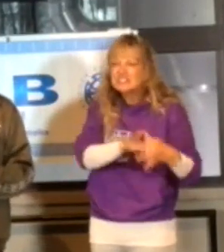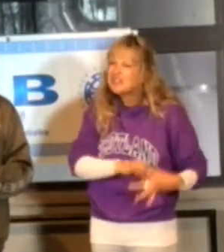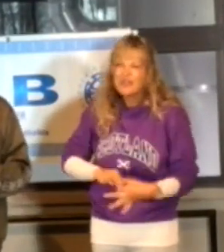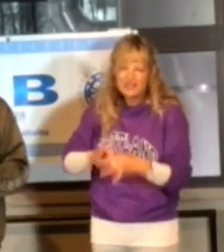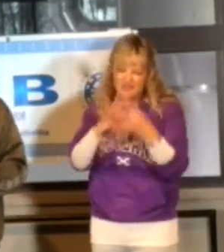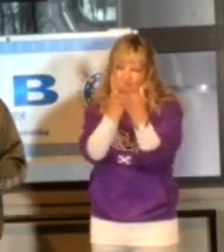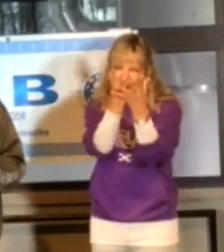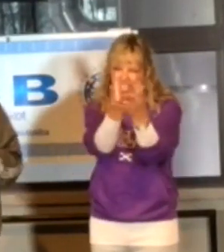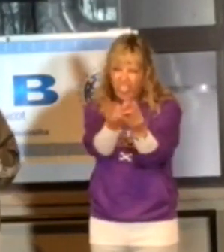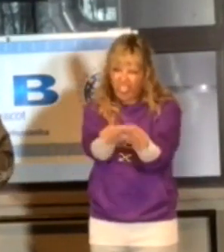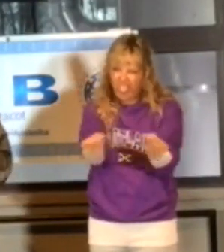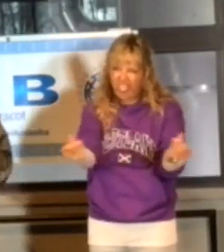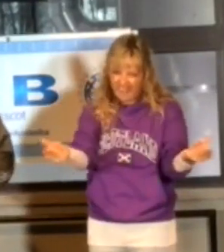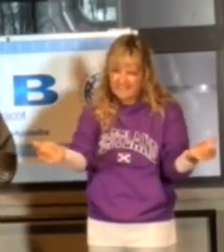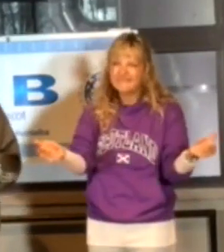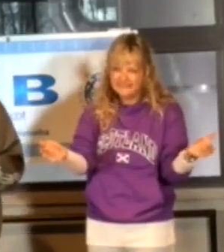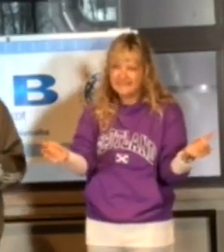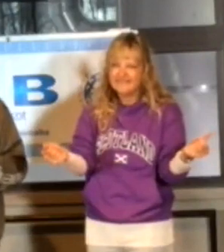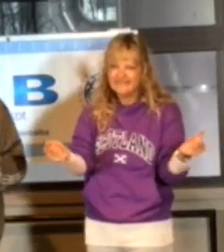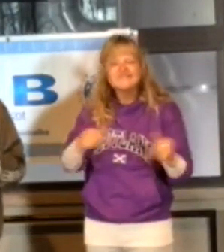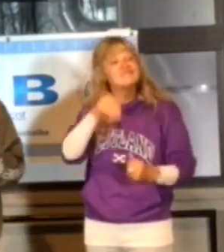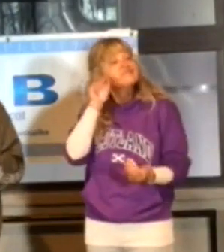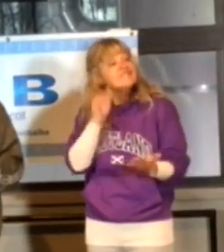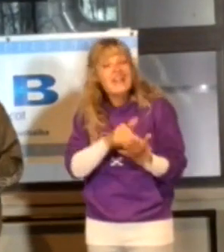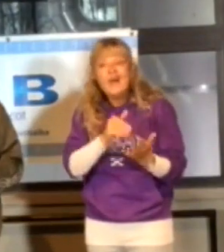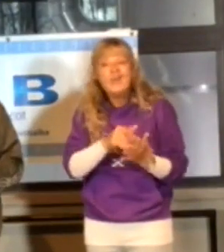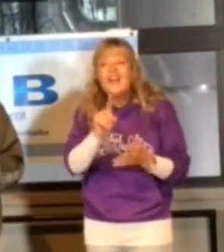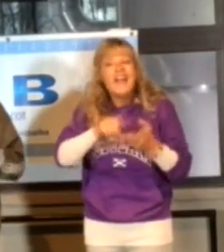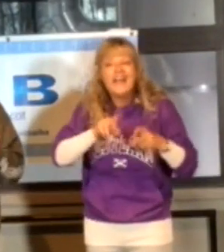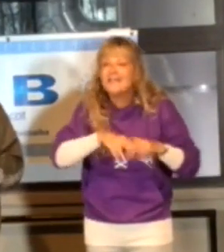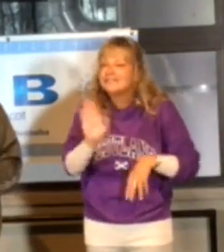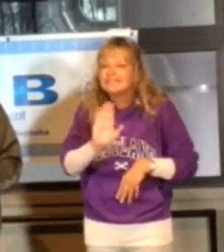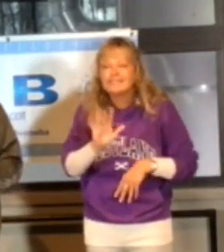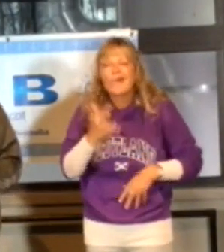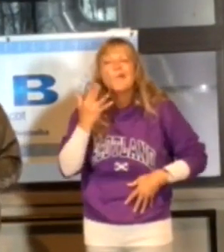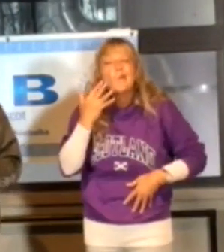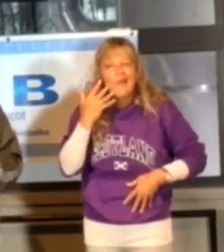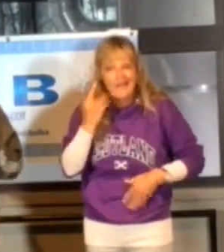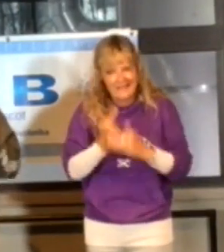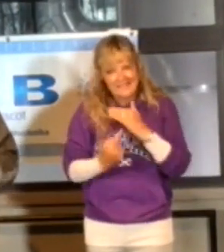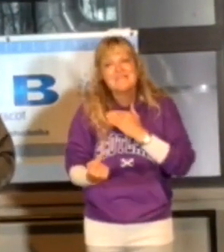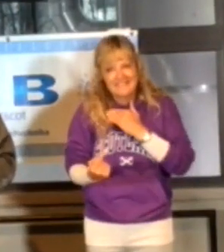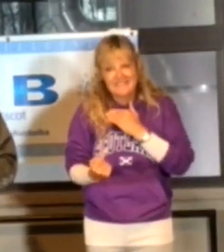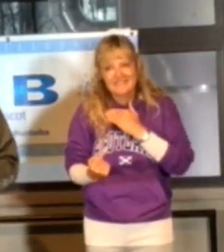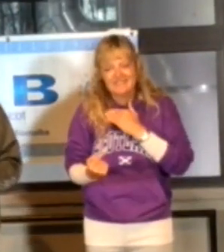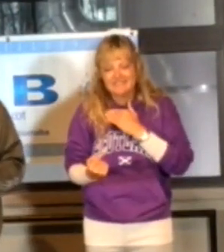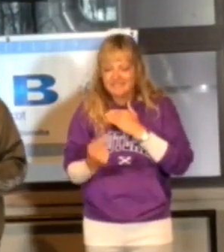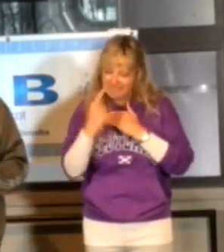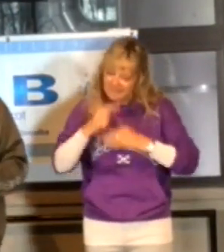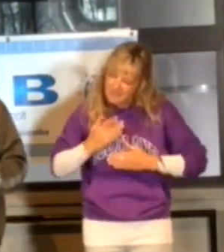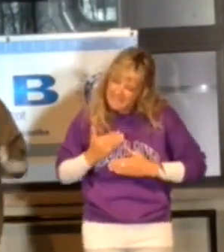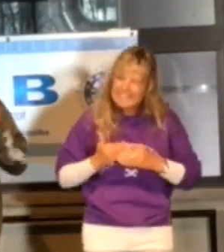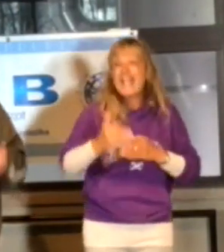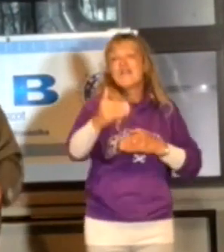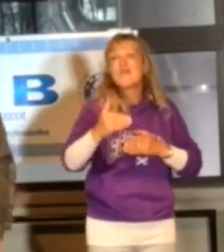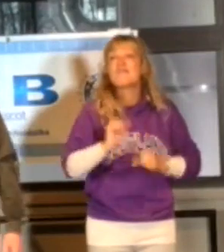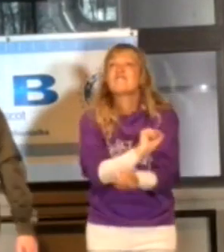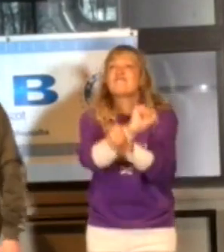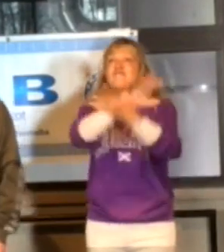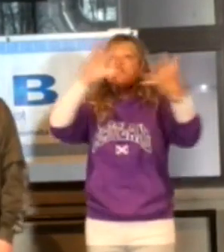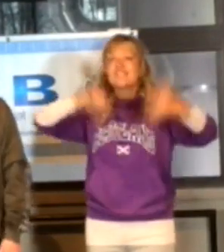crumble. By now, it's not a matter of if, but when. Onwards to a free Scotland, an